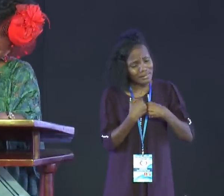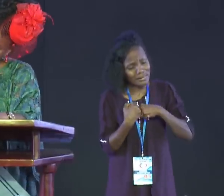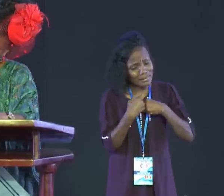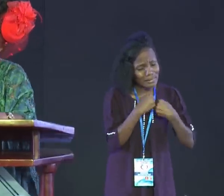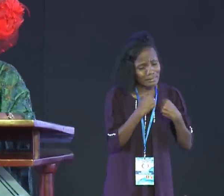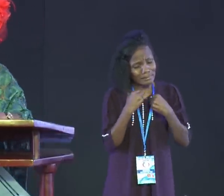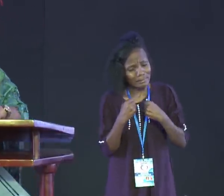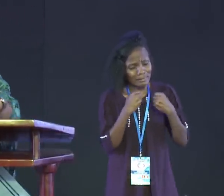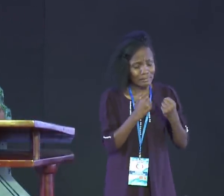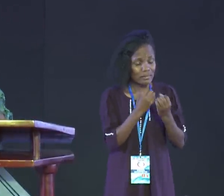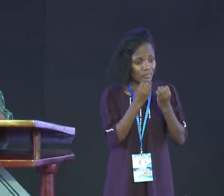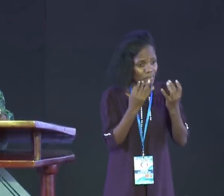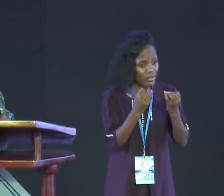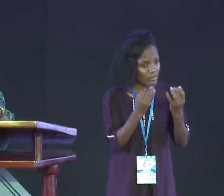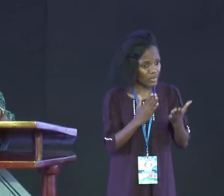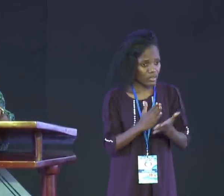byonna bye tuyitamu.